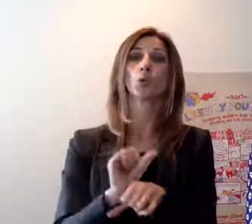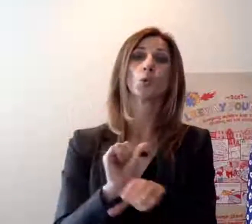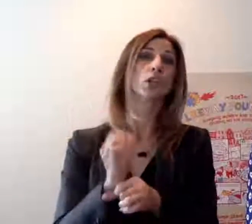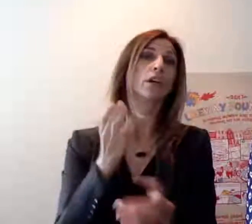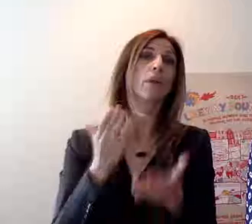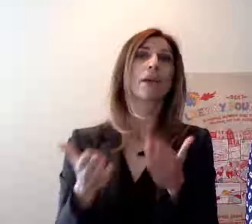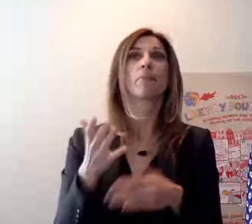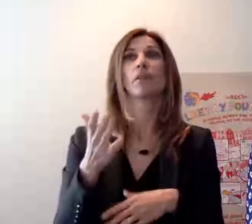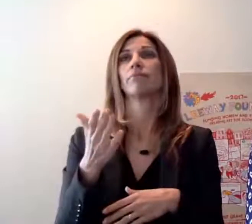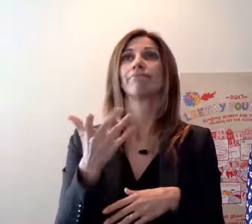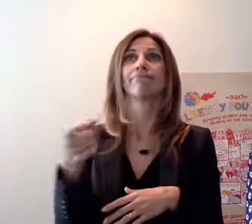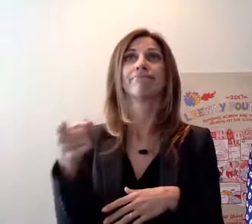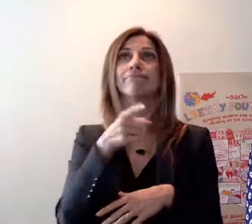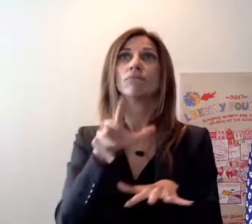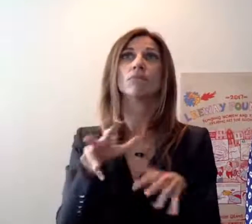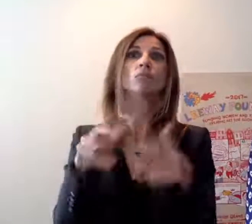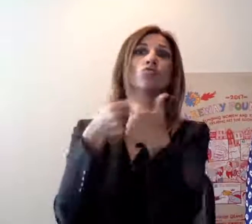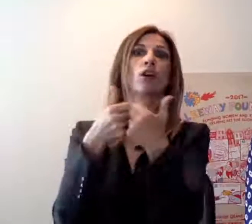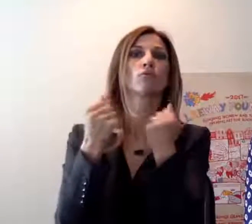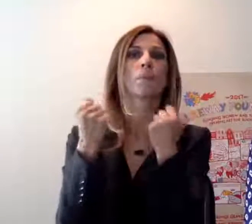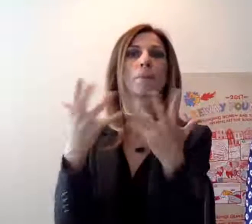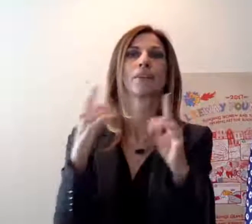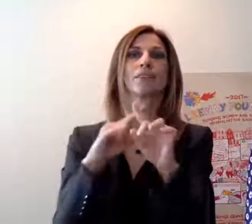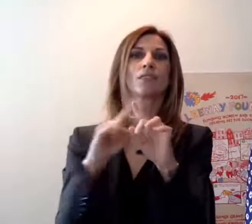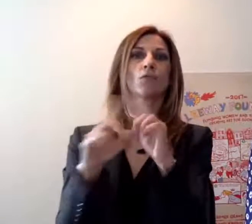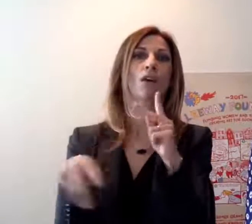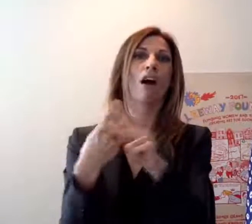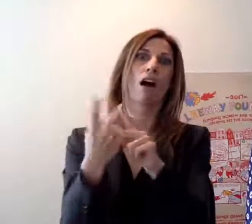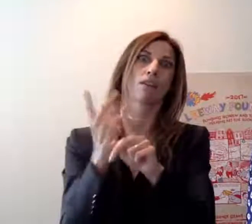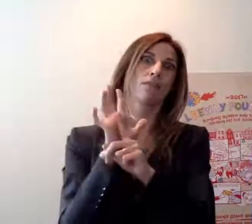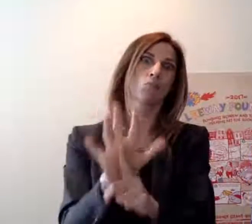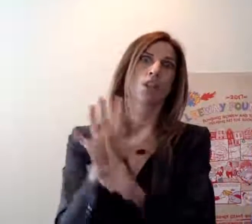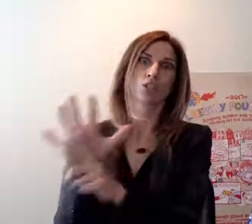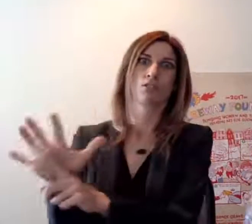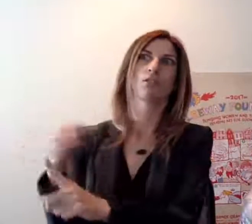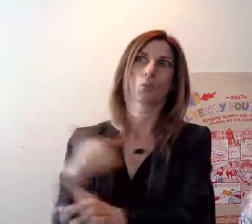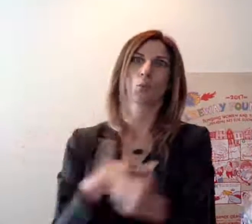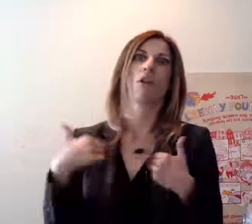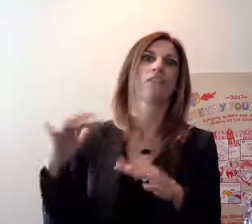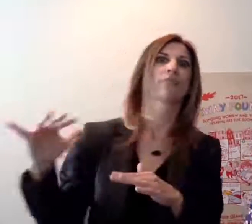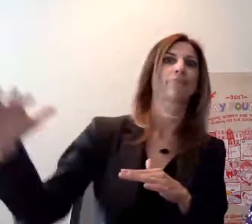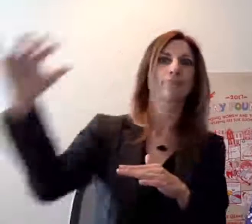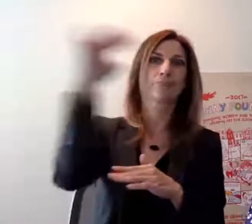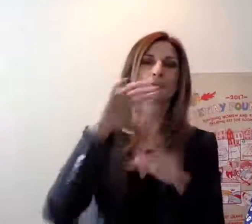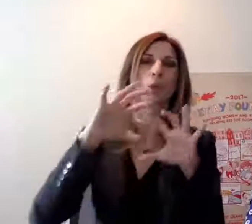somehow challenging the many different types of oppressions that exist out there in the world.